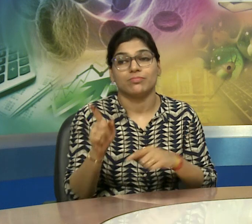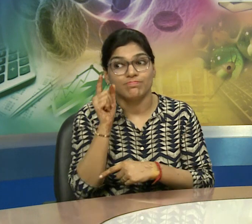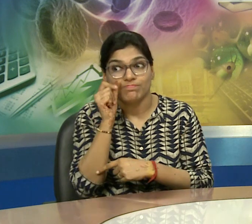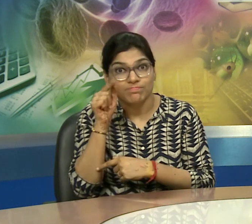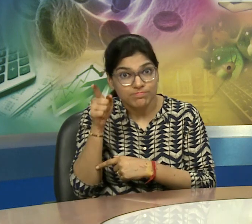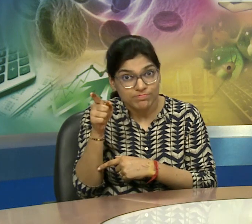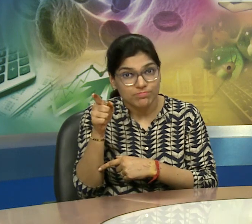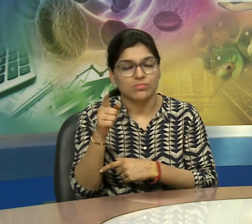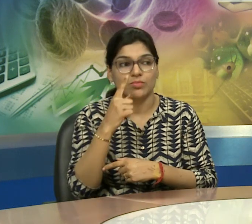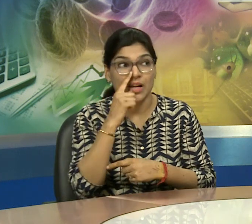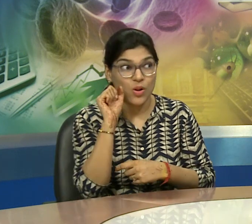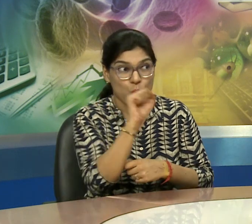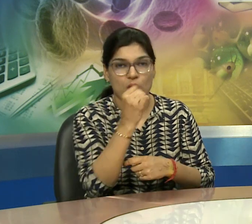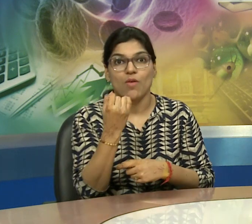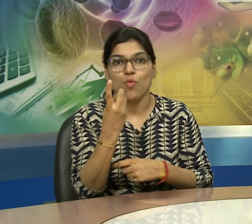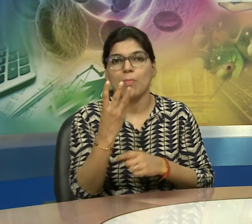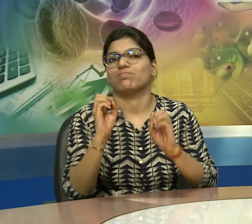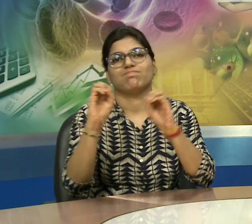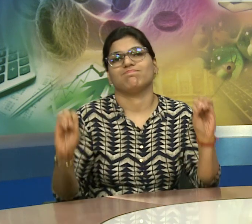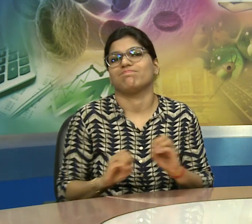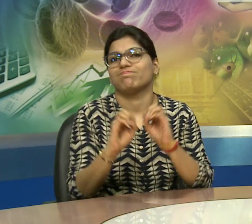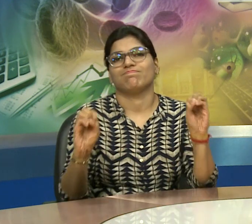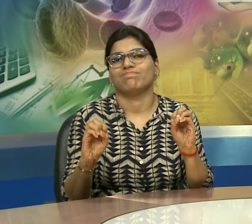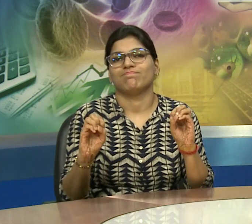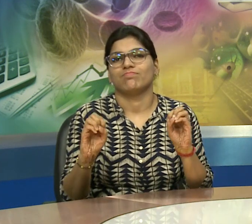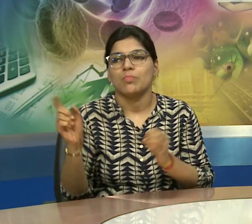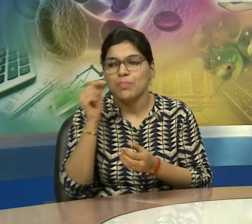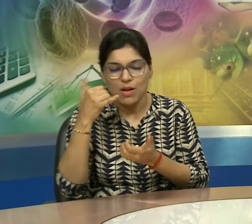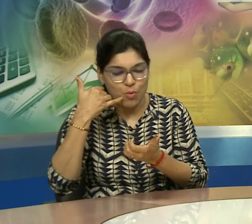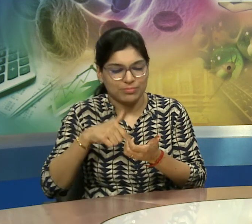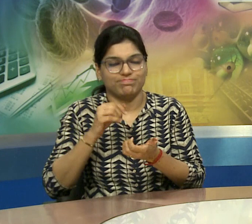but he don't have her phone number.